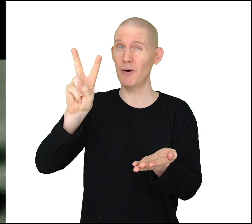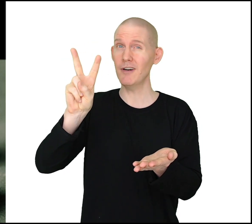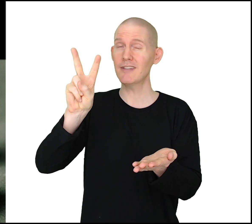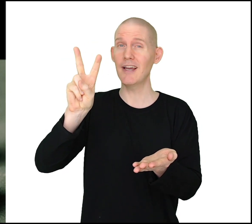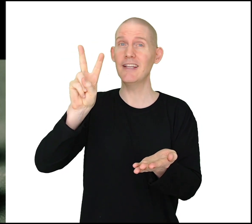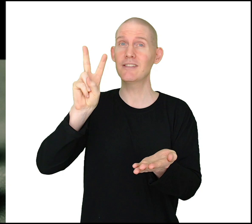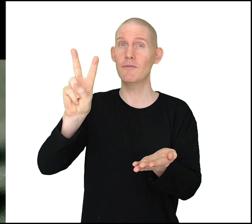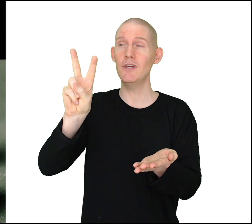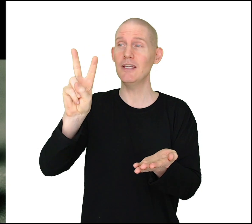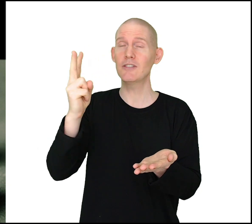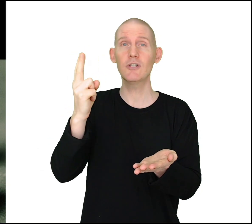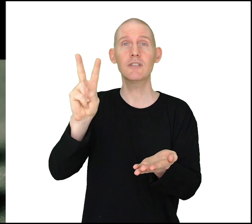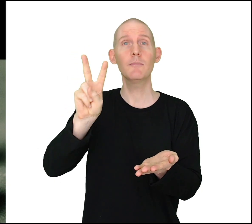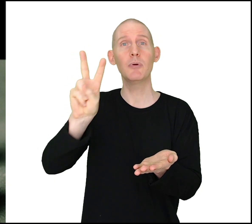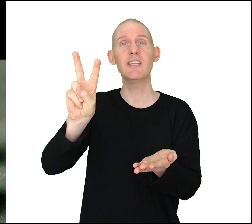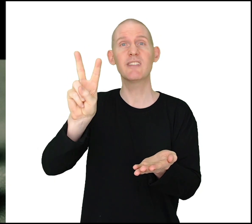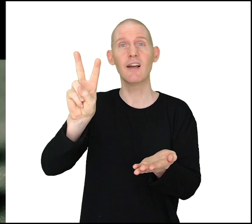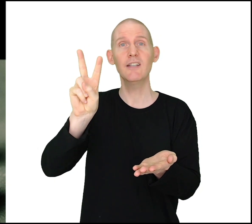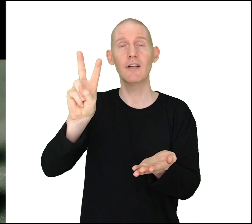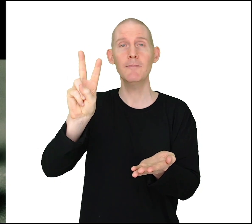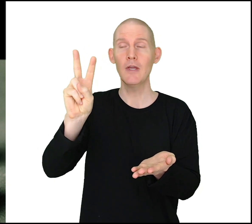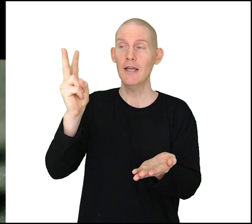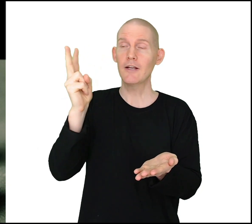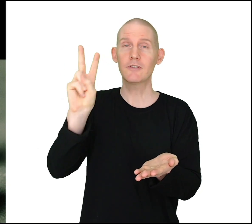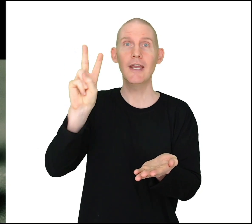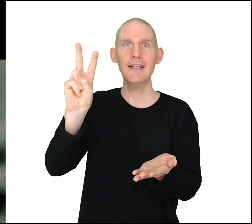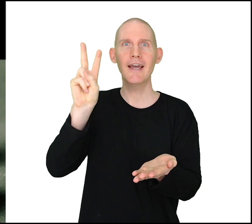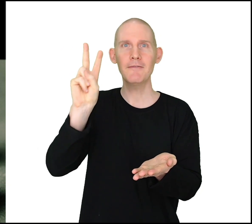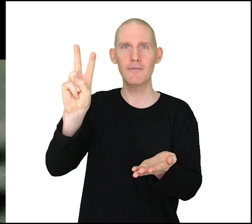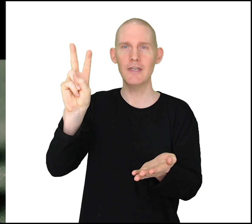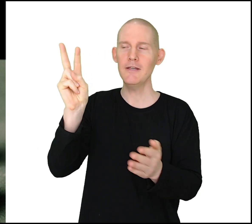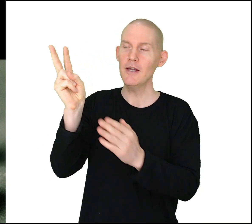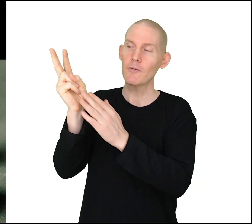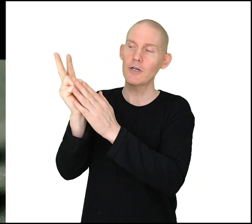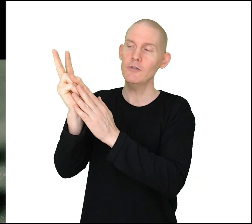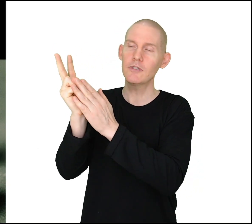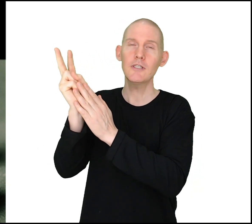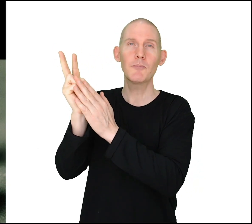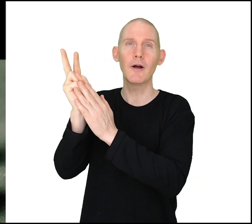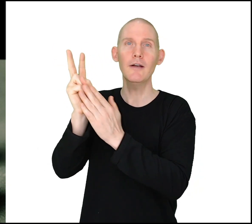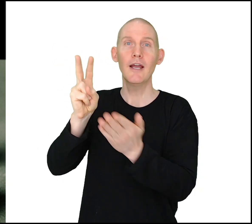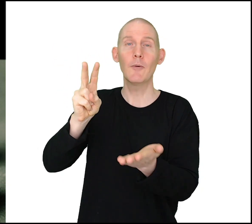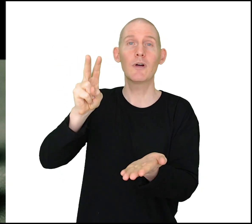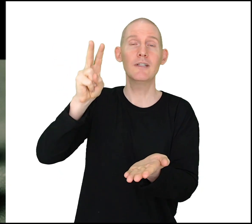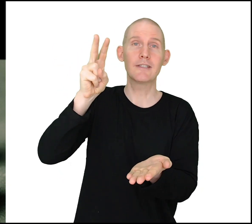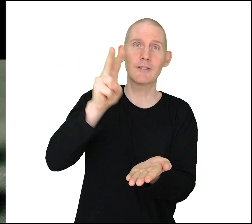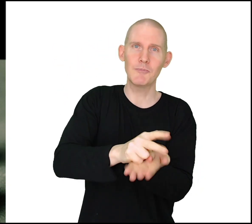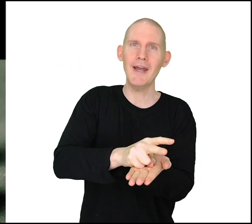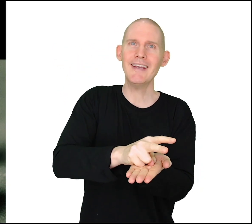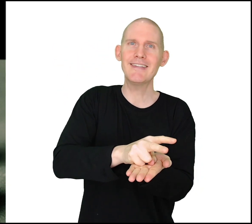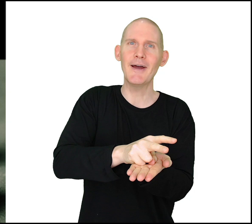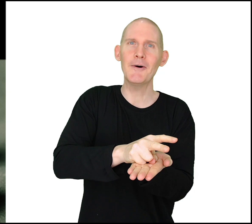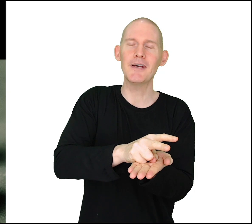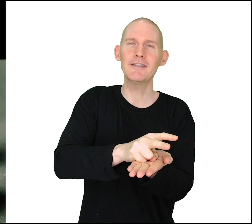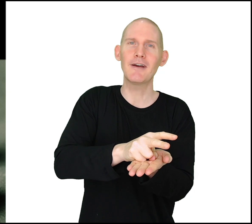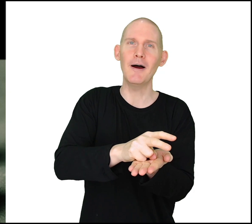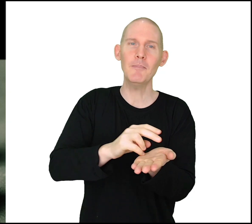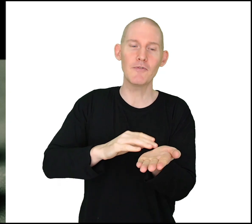apart, that is a V. It's just a peace sign, right? Now take that V, we're going to use this part, and we're going to smack it down on top of